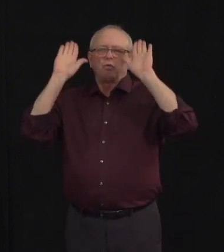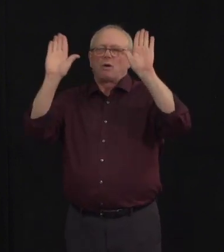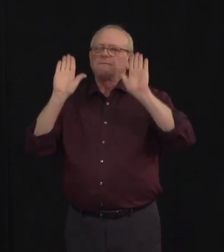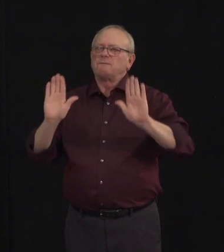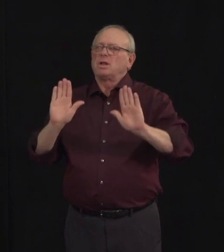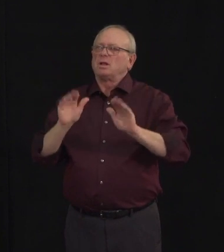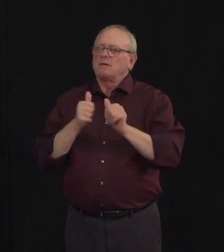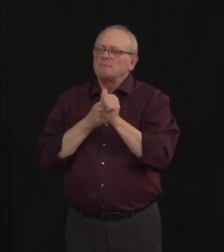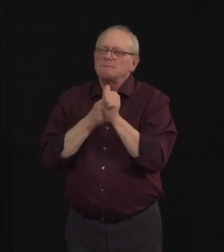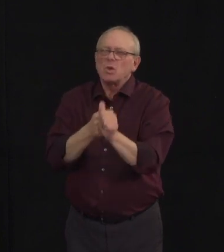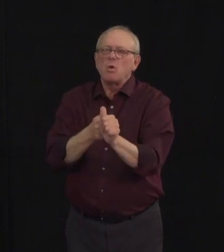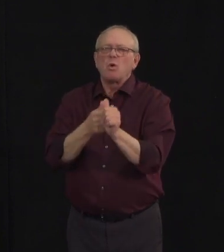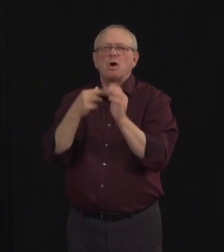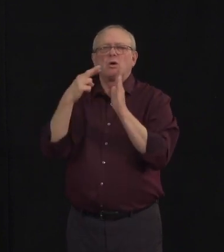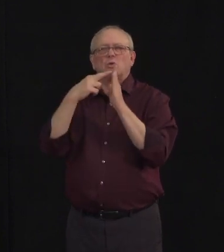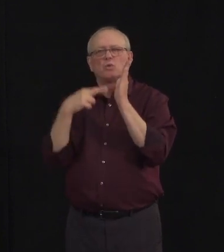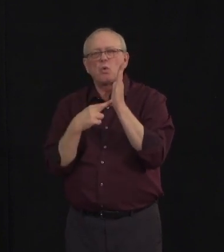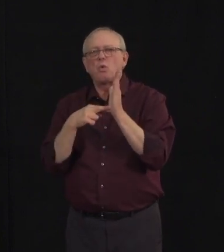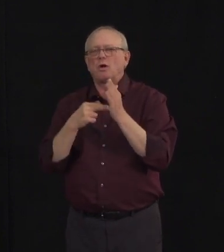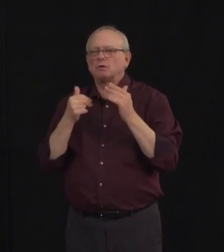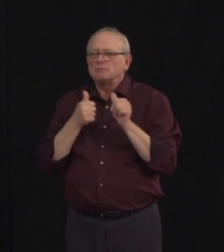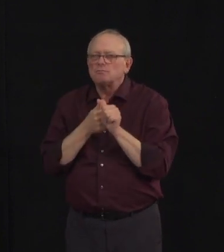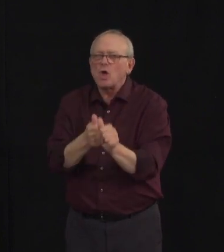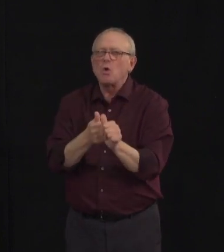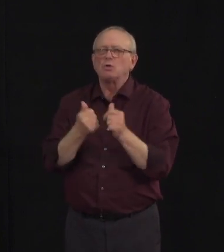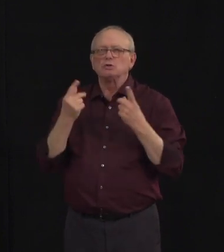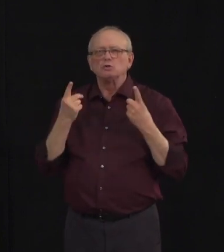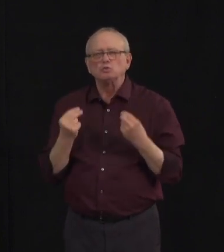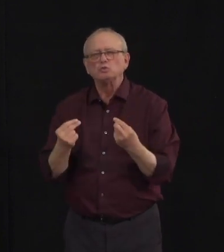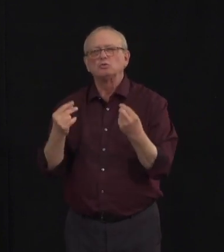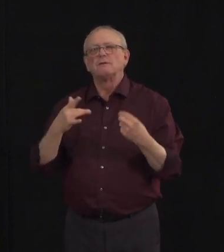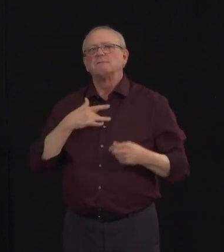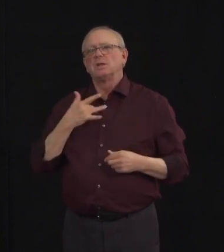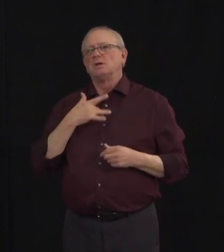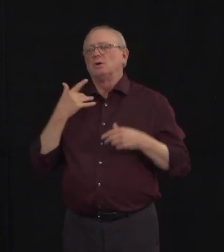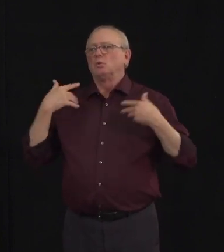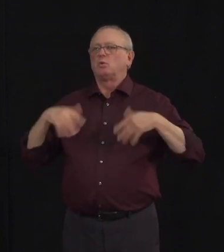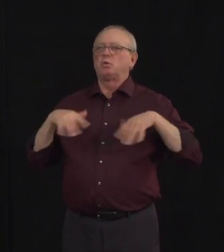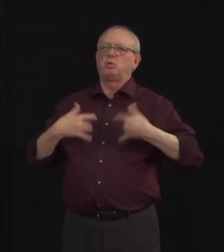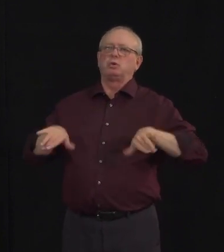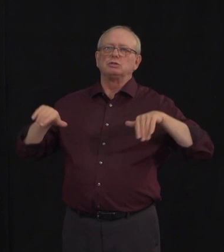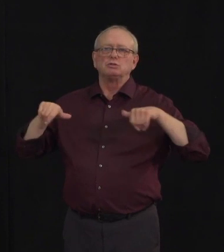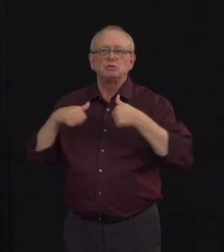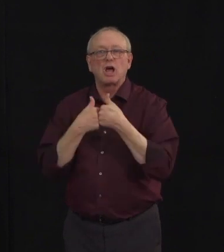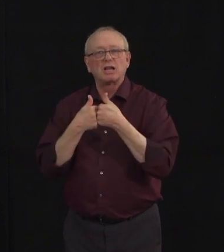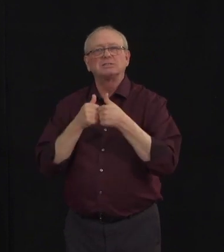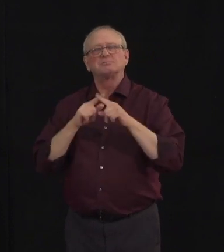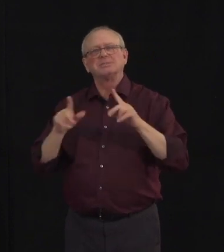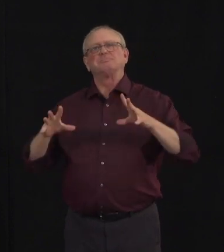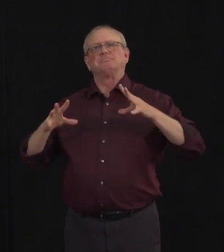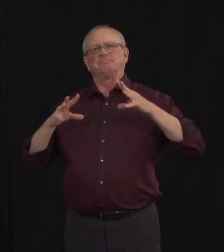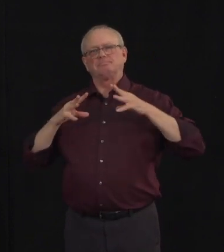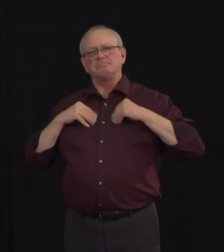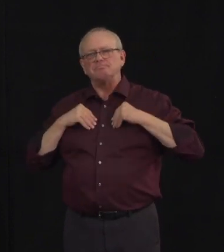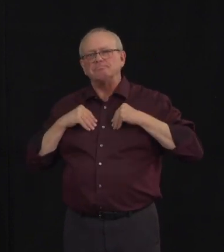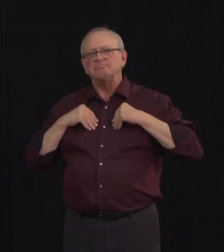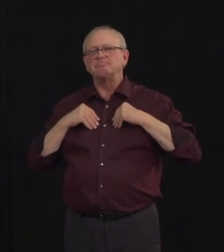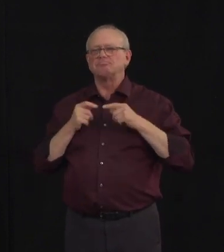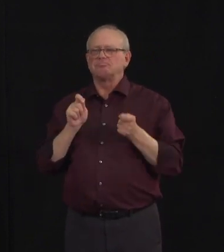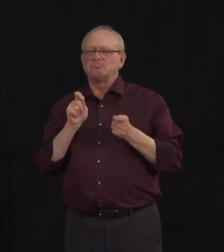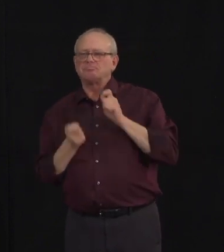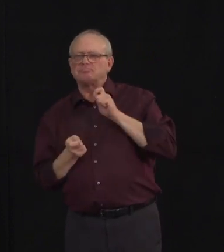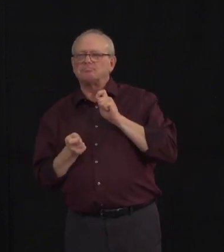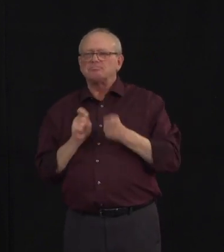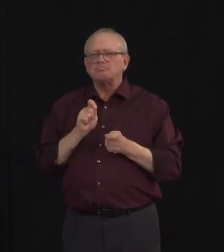persevered. We have adapted. We have refrained from visiting loved ones and continuing care to keep them safe. We have held funerals